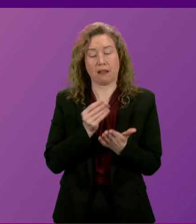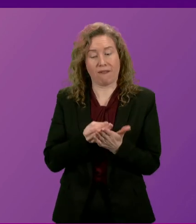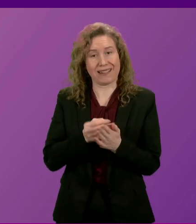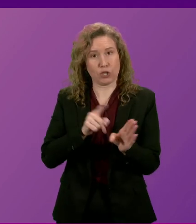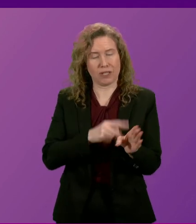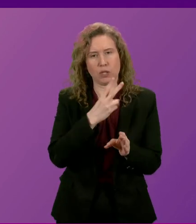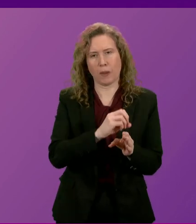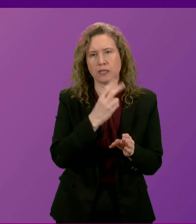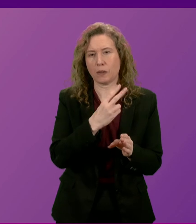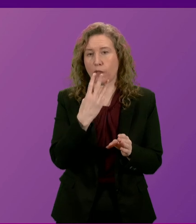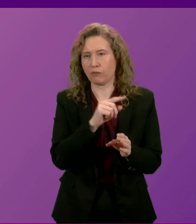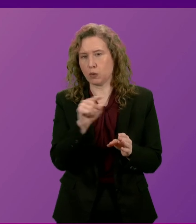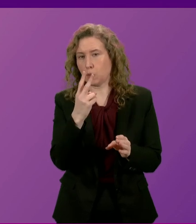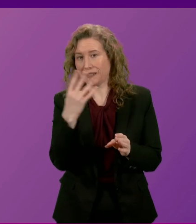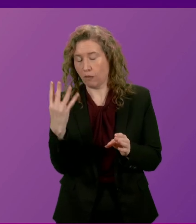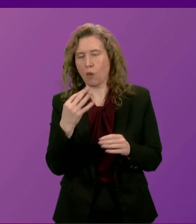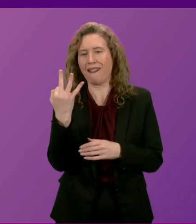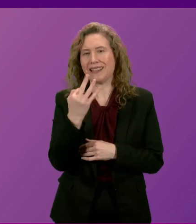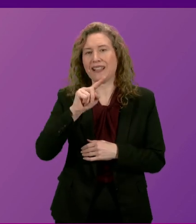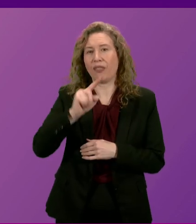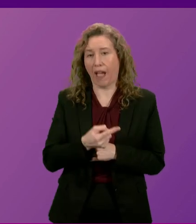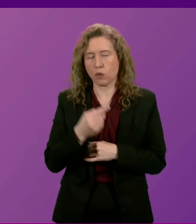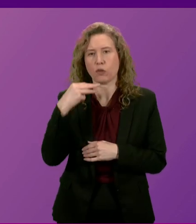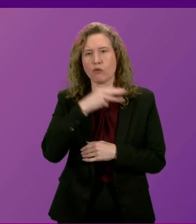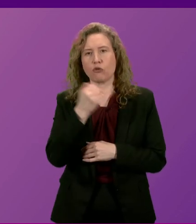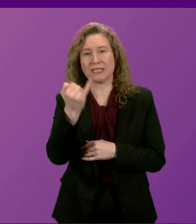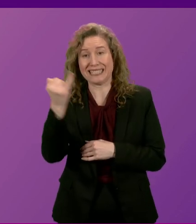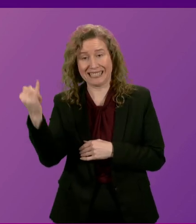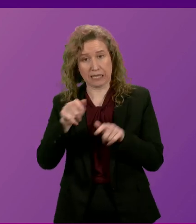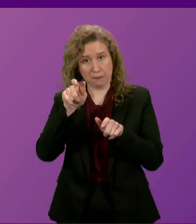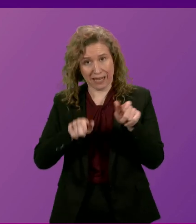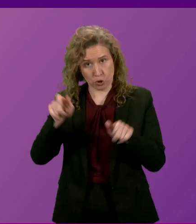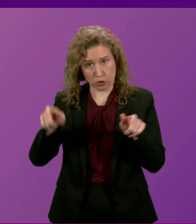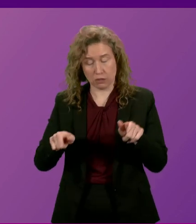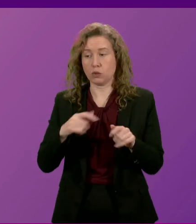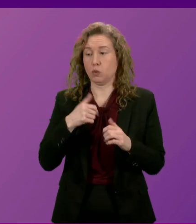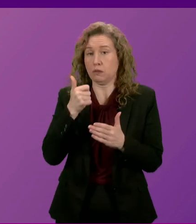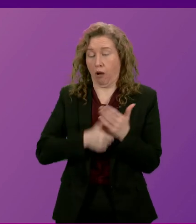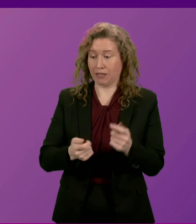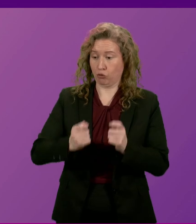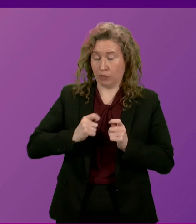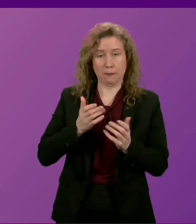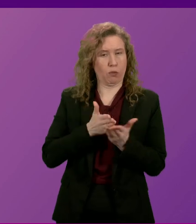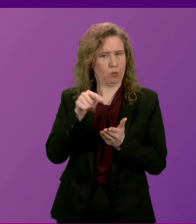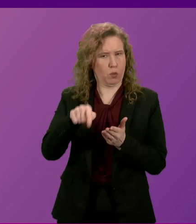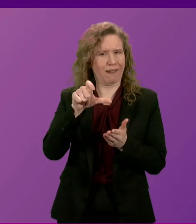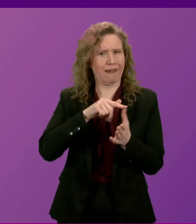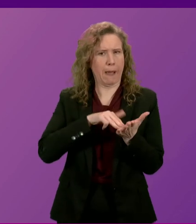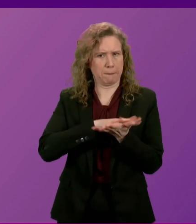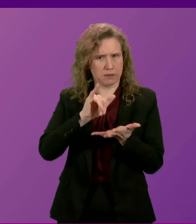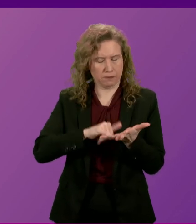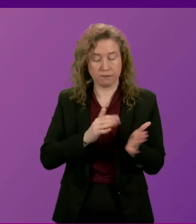year 23-24, there were 18,366 patients starting treatment in CAMHS. Now,